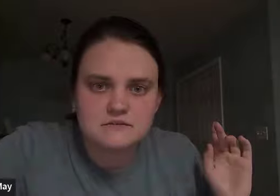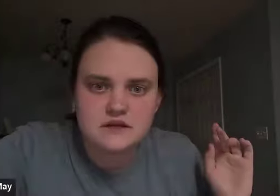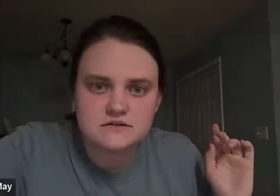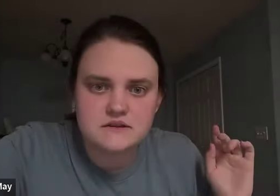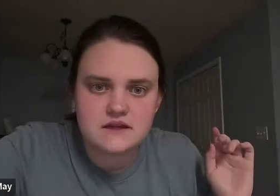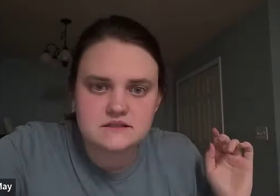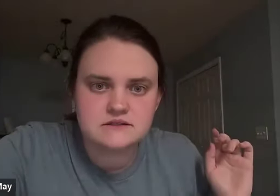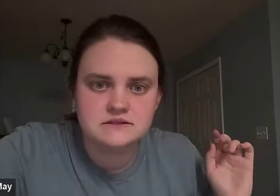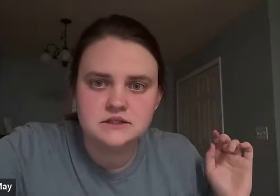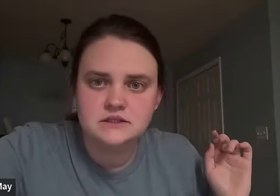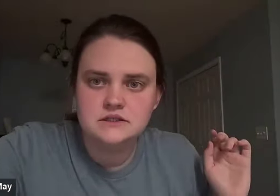not doing that.